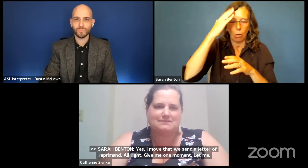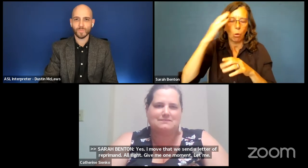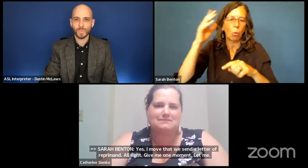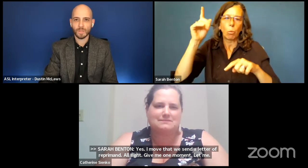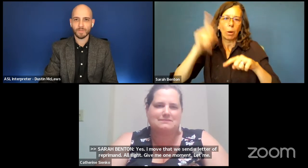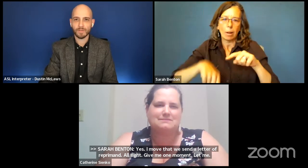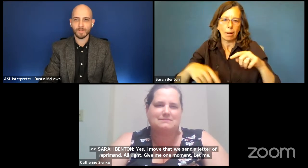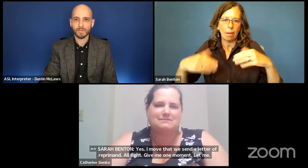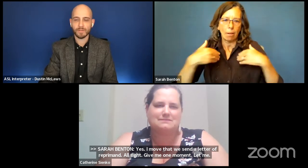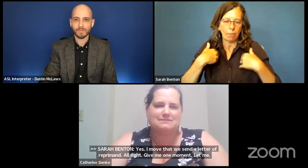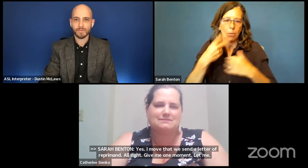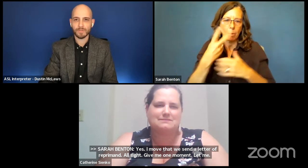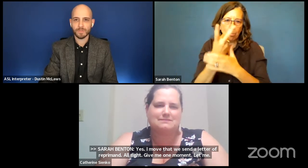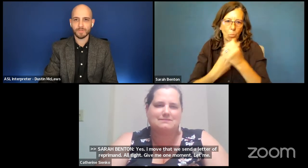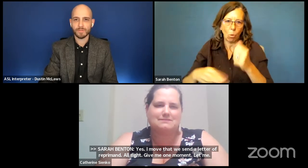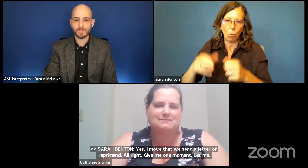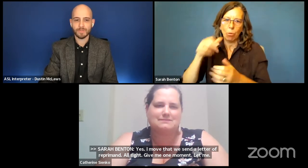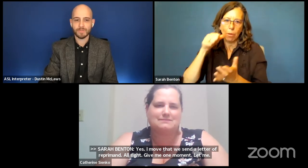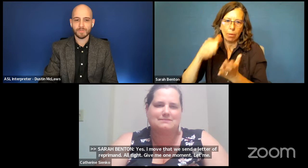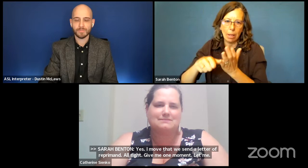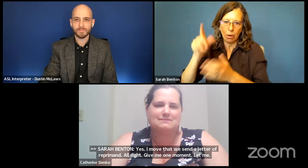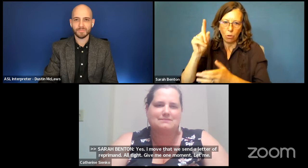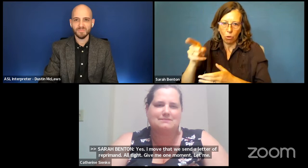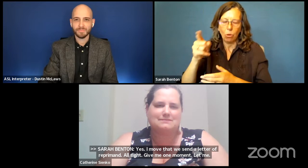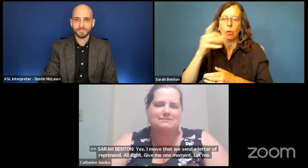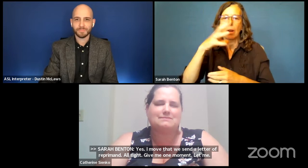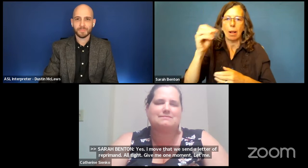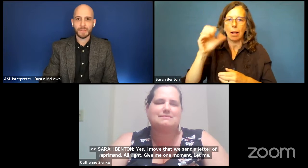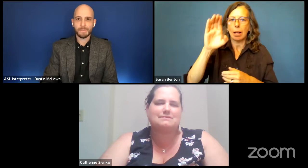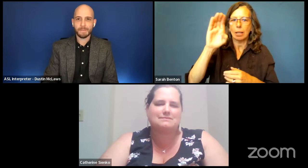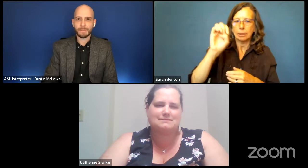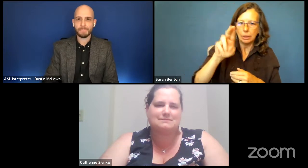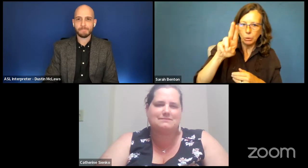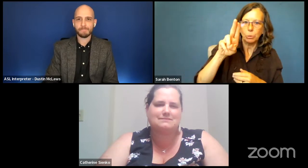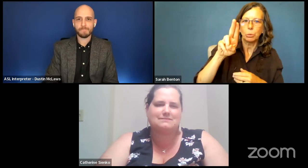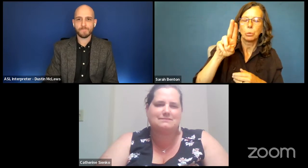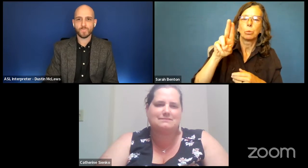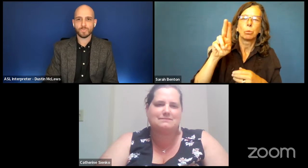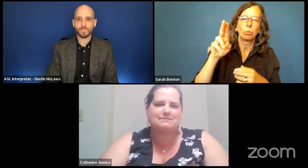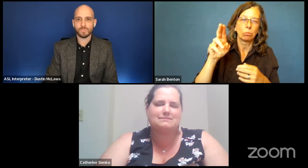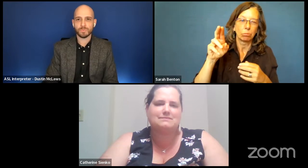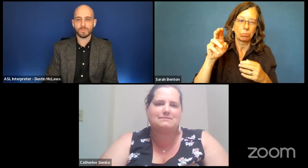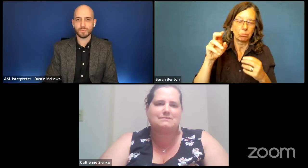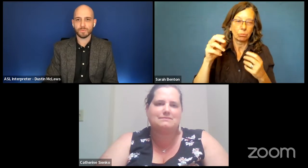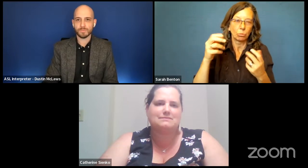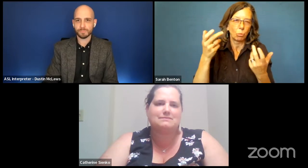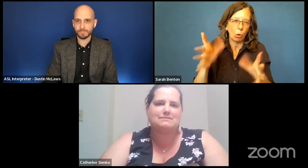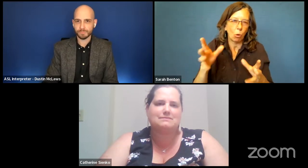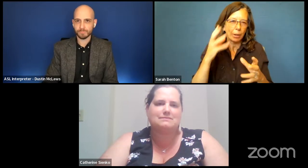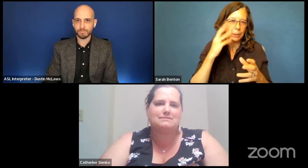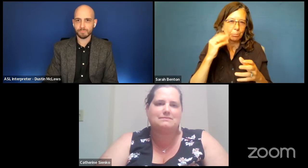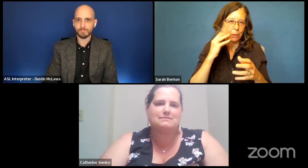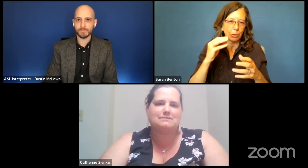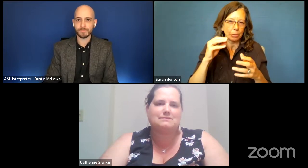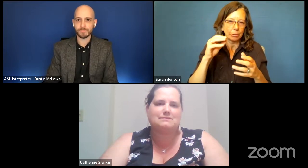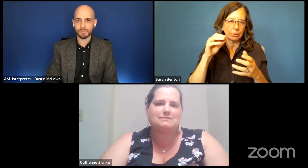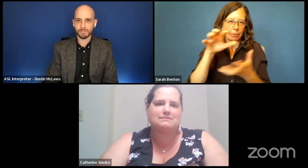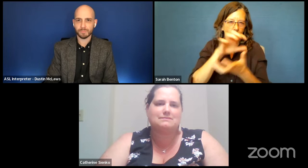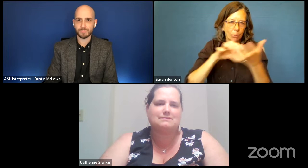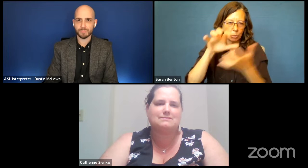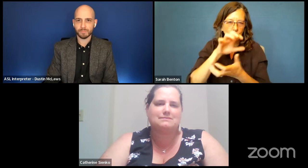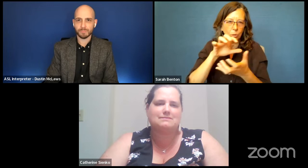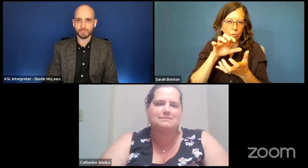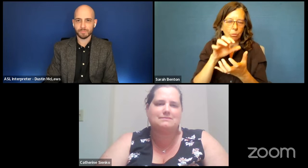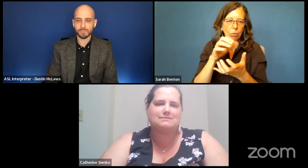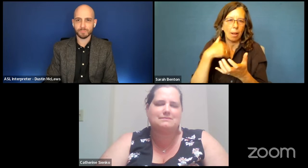We were talking before about CEUs, and Commissioner Williams was mentioning that, and then a letter of reprimand. So those